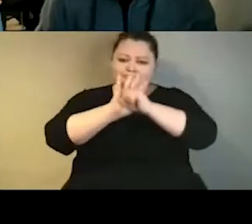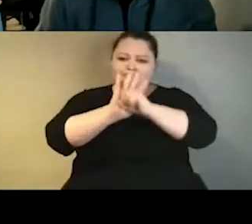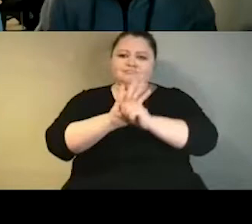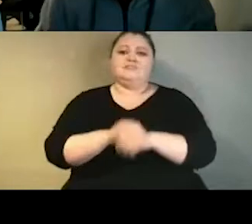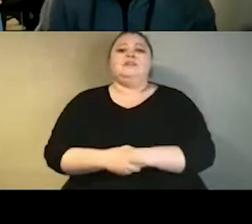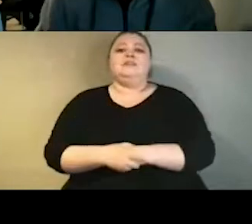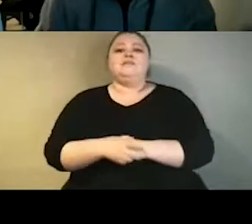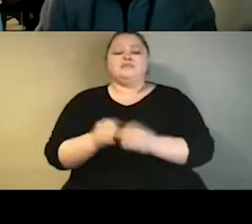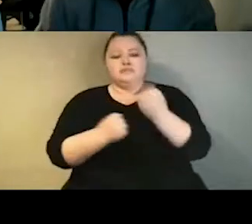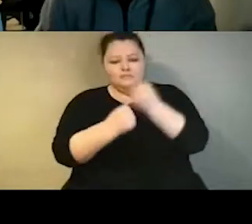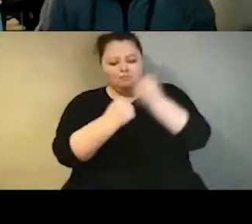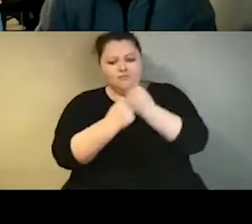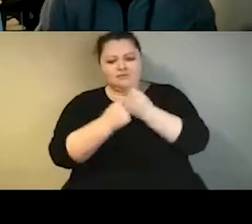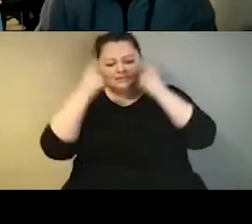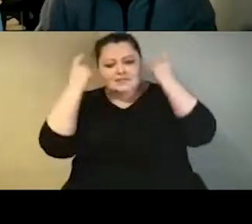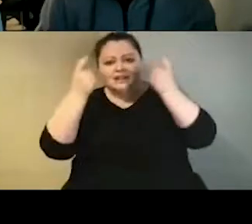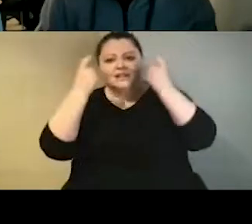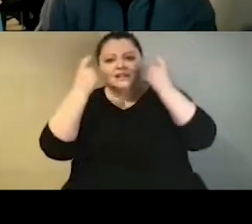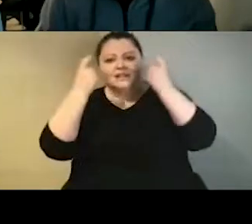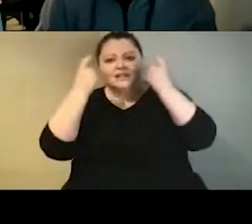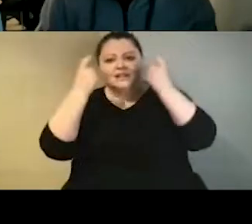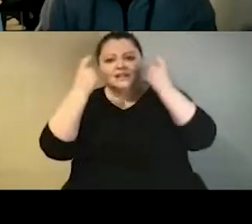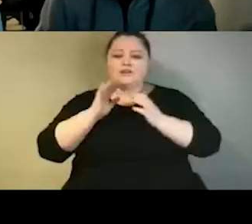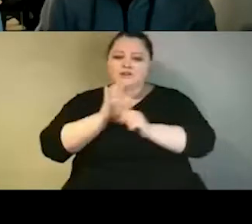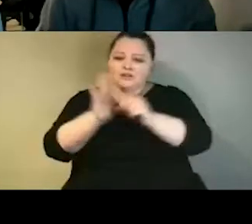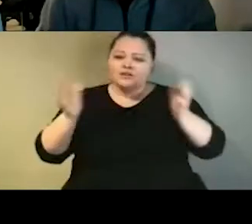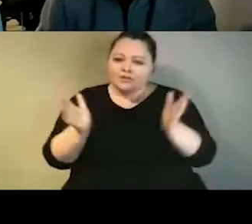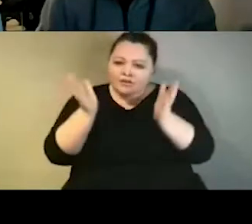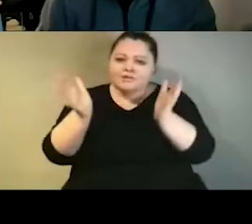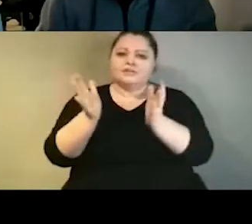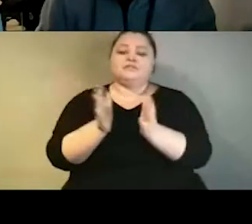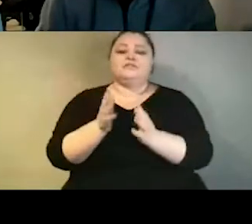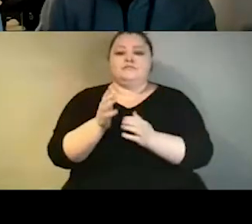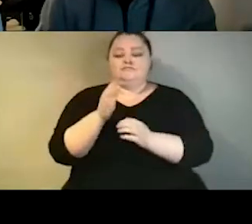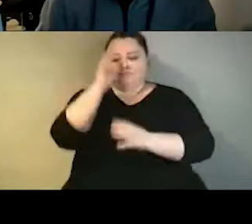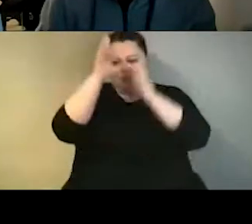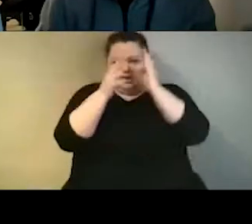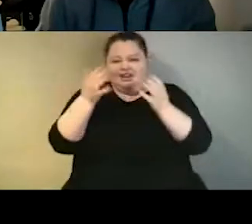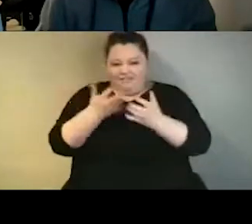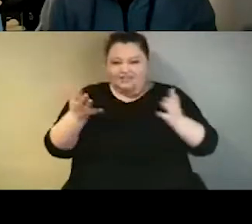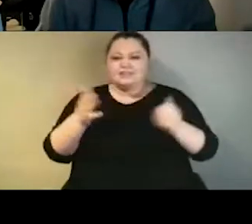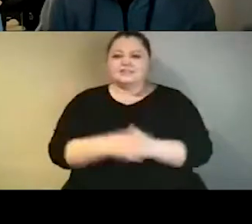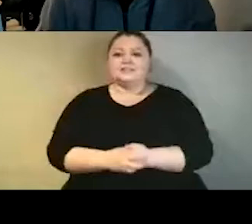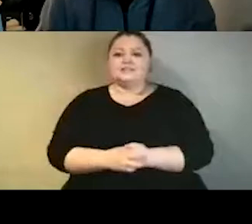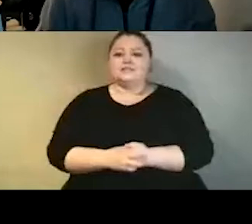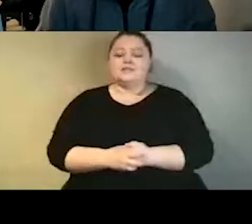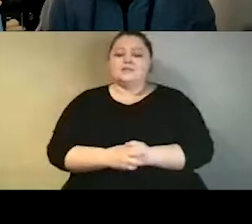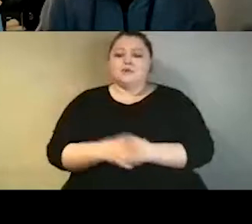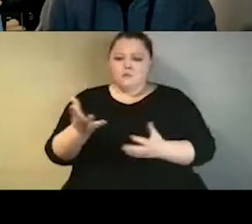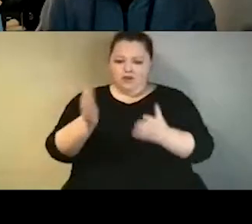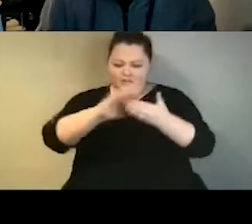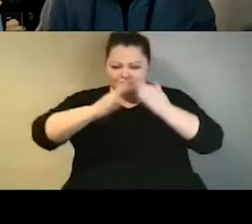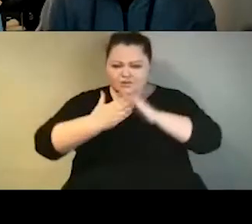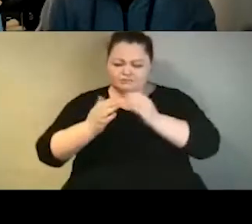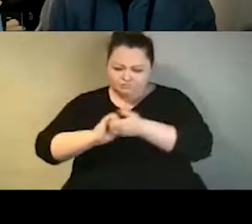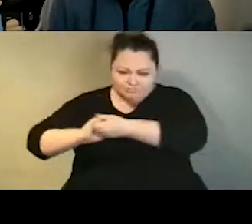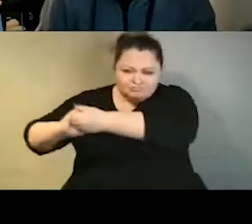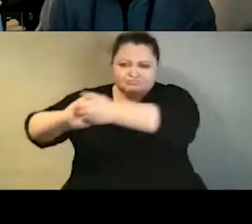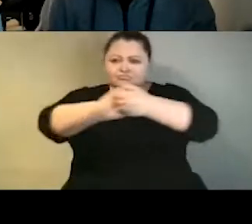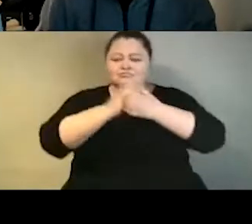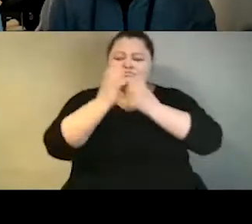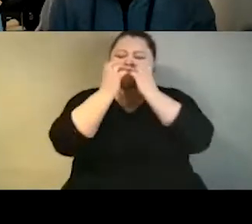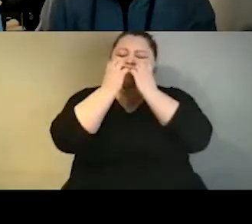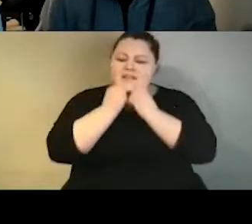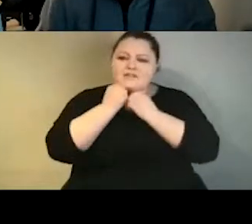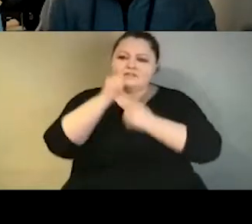support you, celebrate with you, and encourage you to make the things you love. We believe in the power of community. We believe in giving a damn.